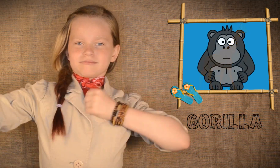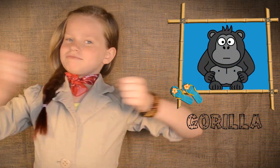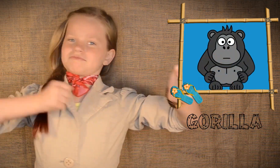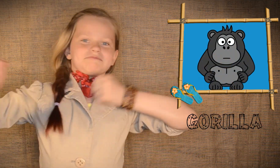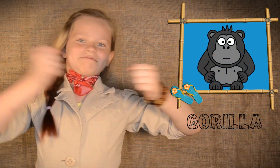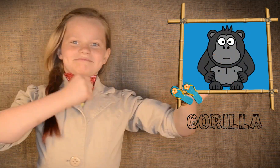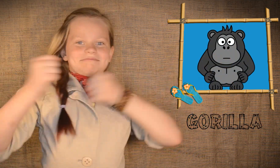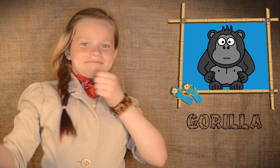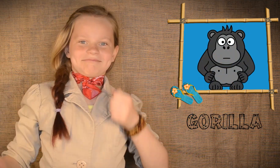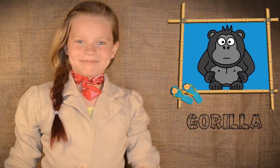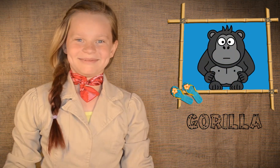Gorilla